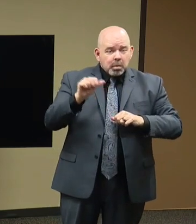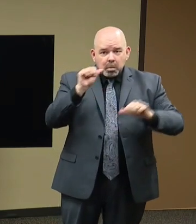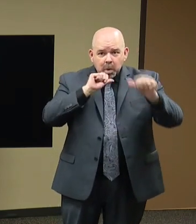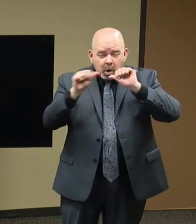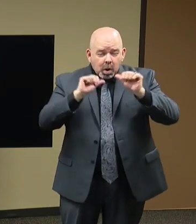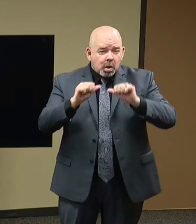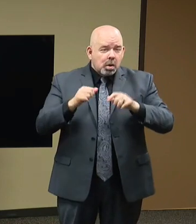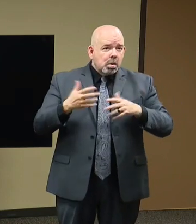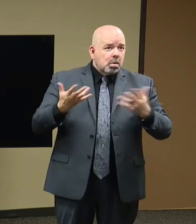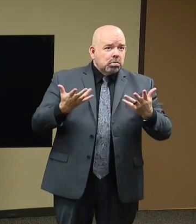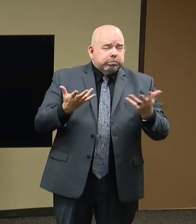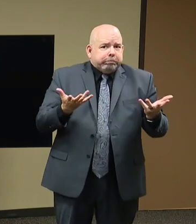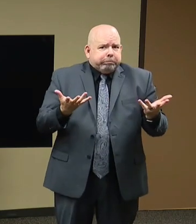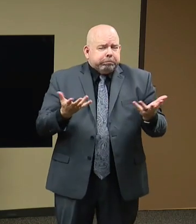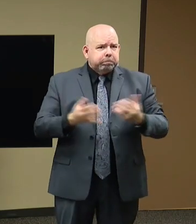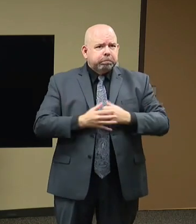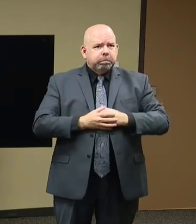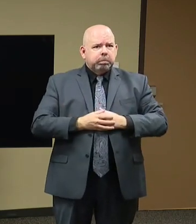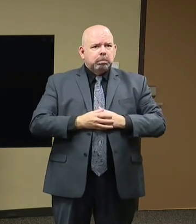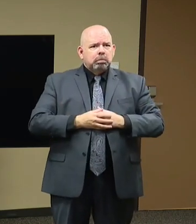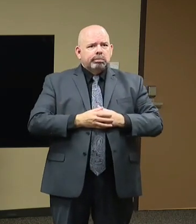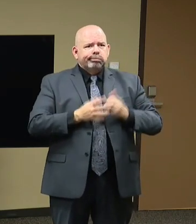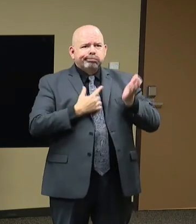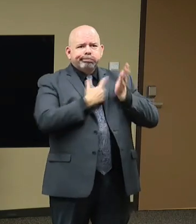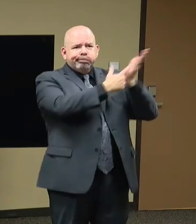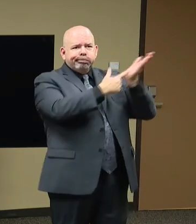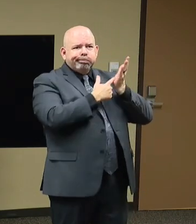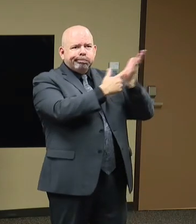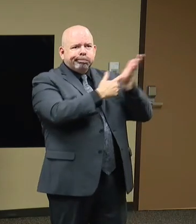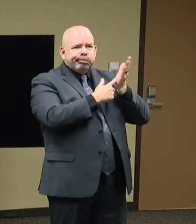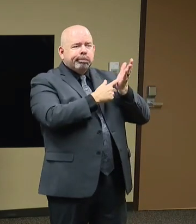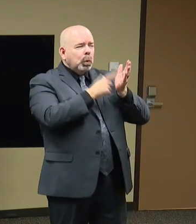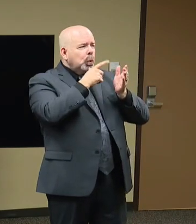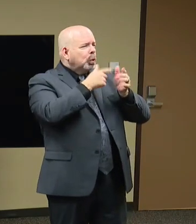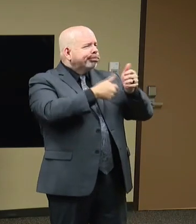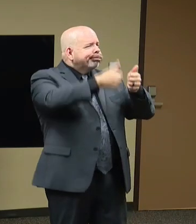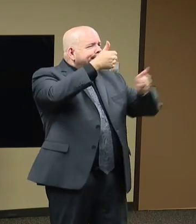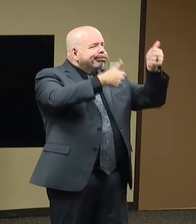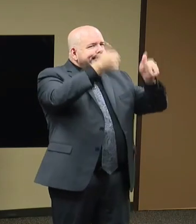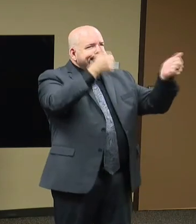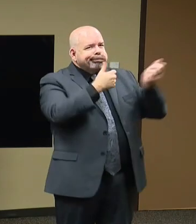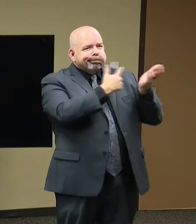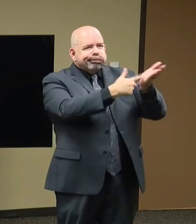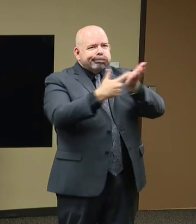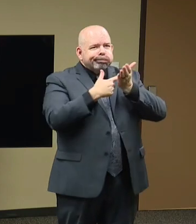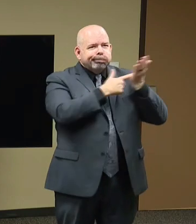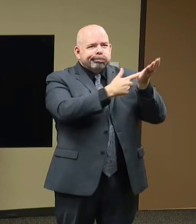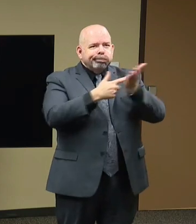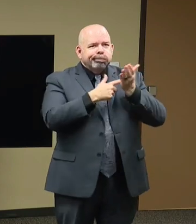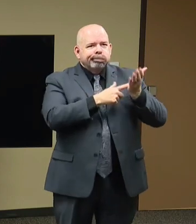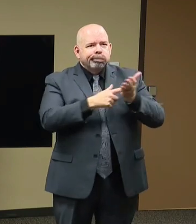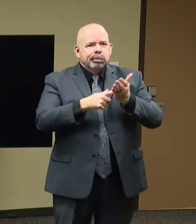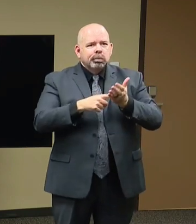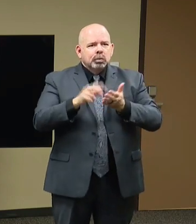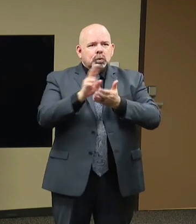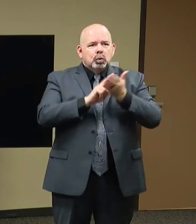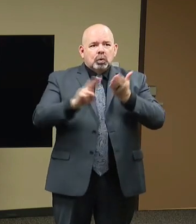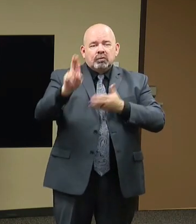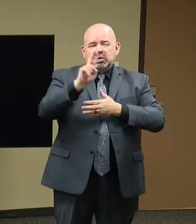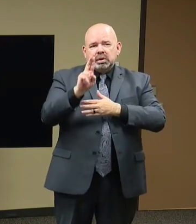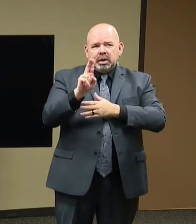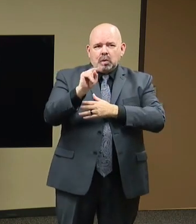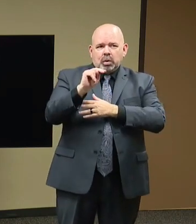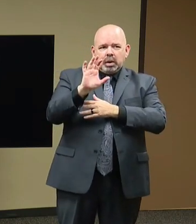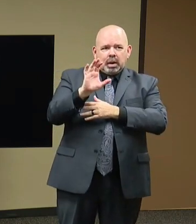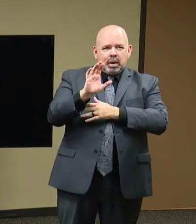was talking to some people that are in leadership at UNC, at the University of North Carolina at Chapel Hill, and they felt like